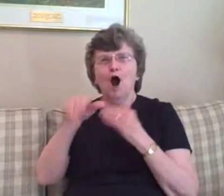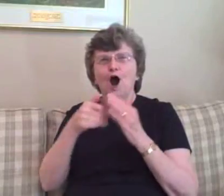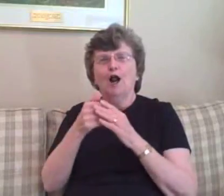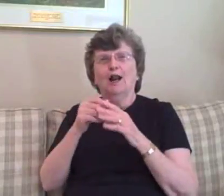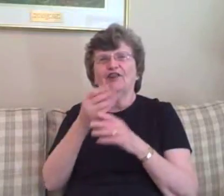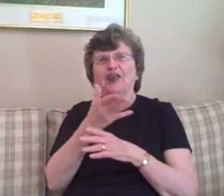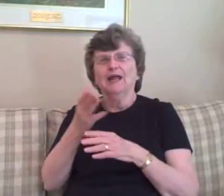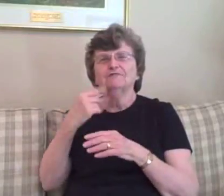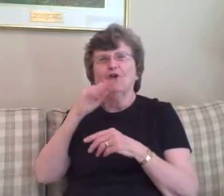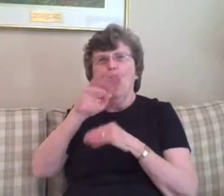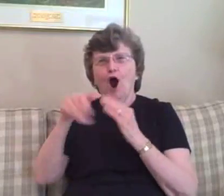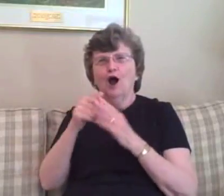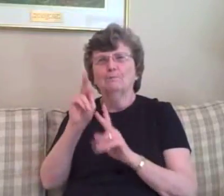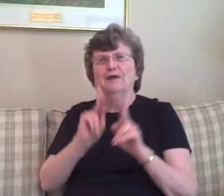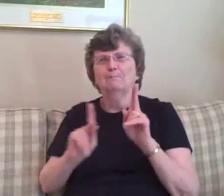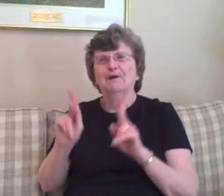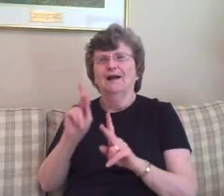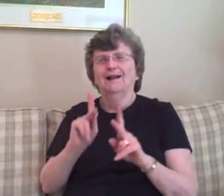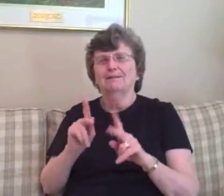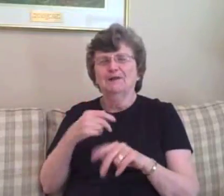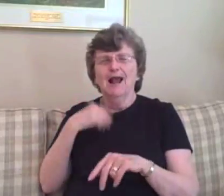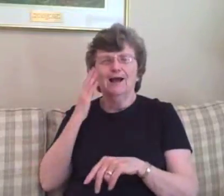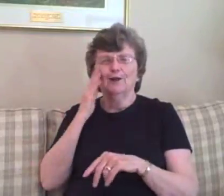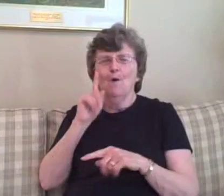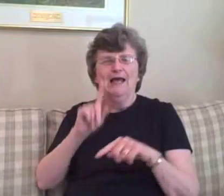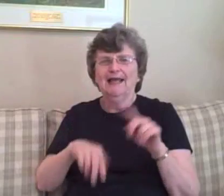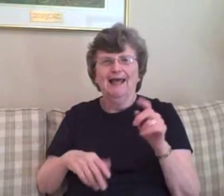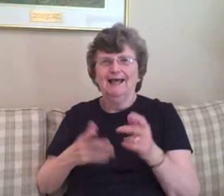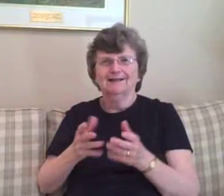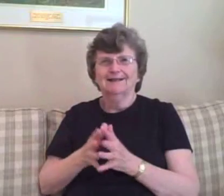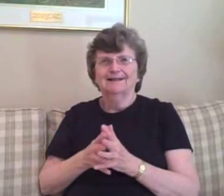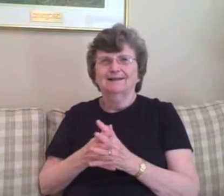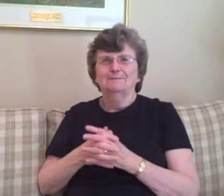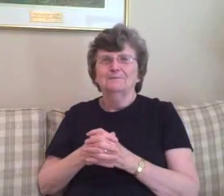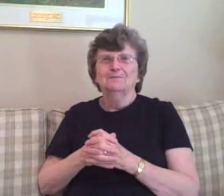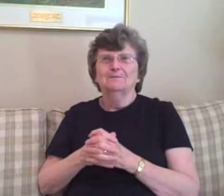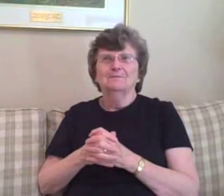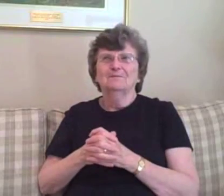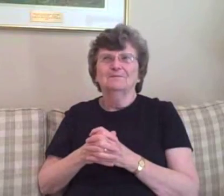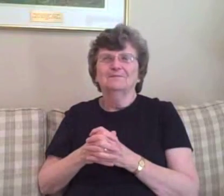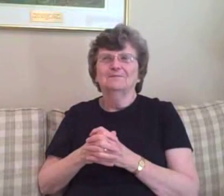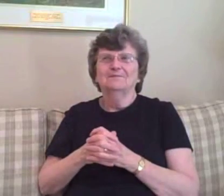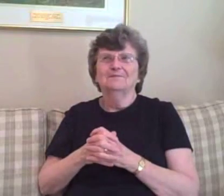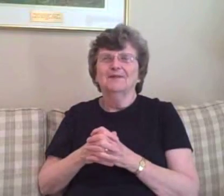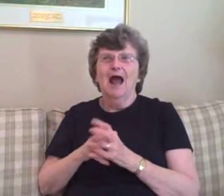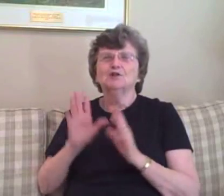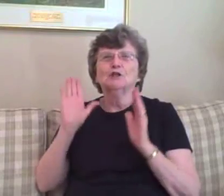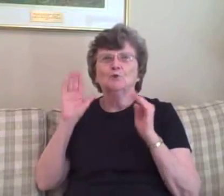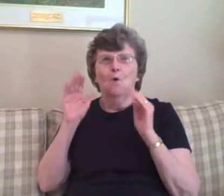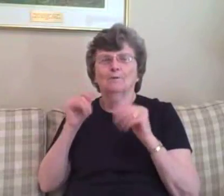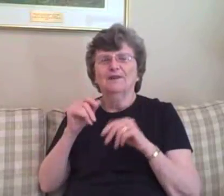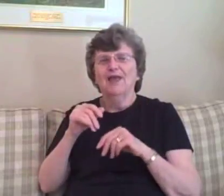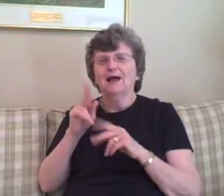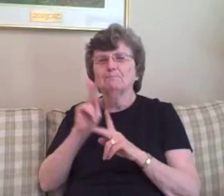could become all things for all people, but I know that I can't. I just